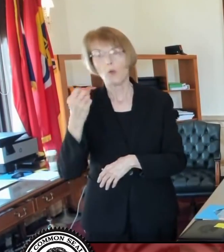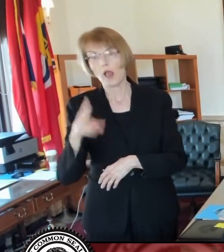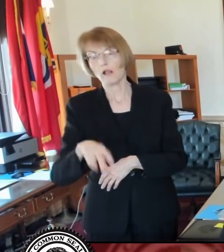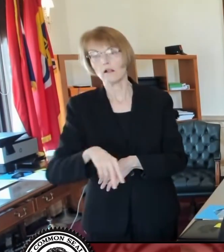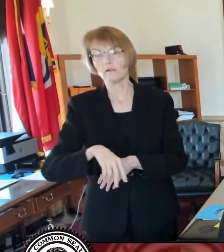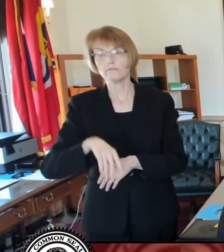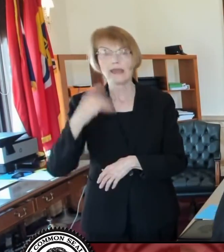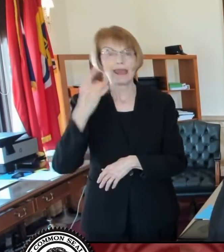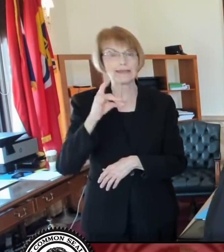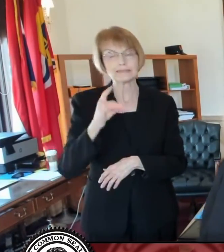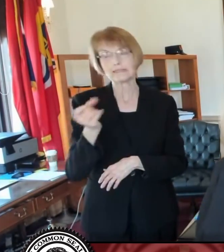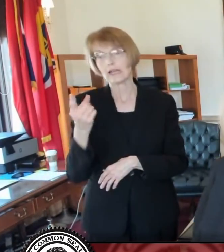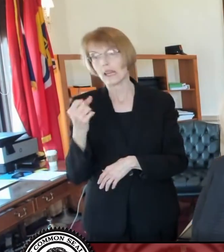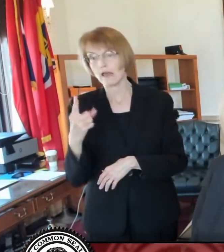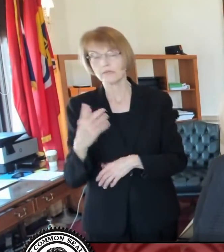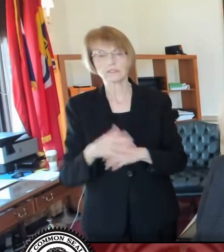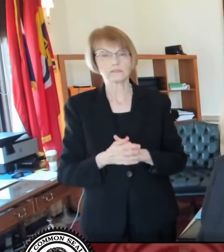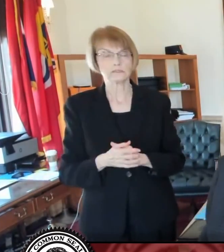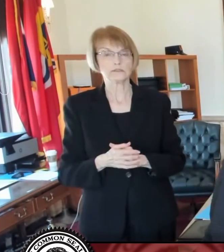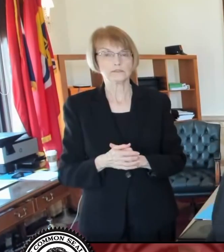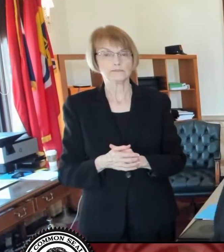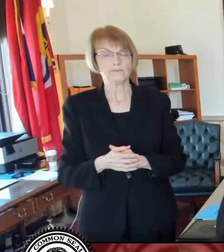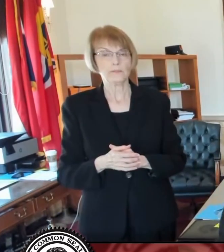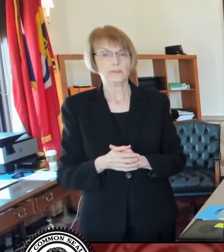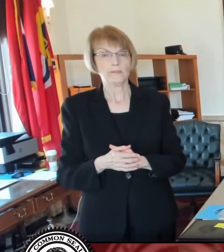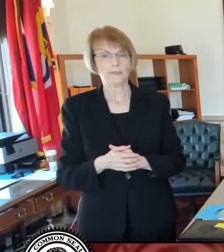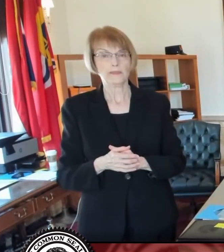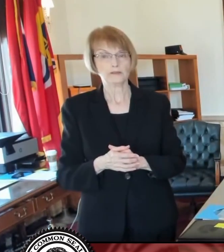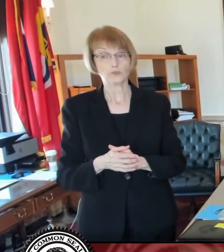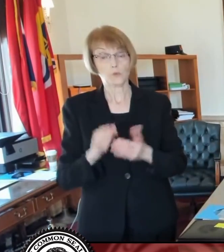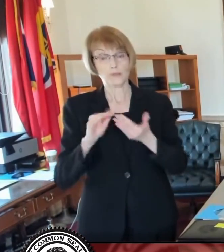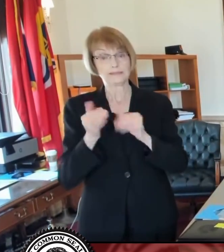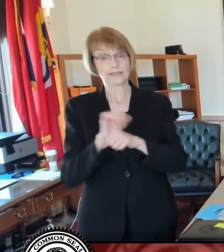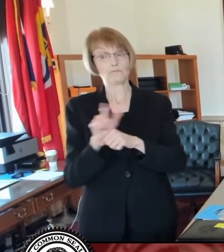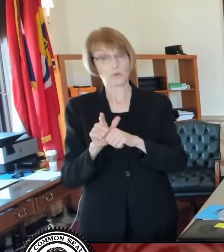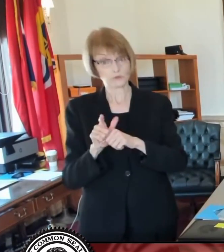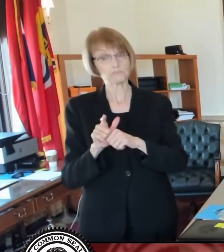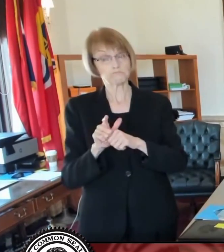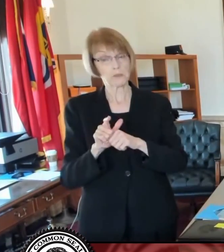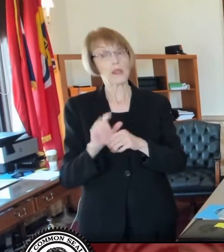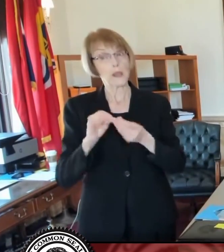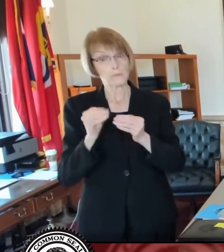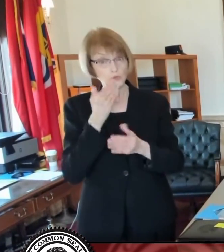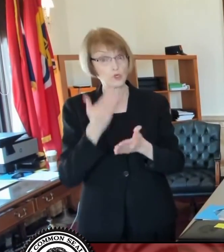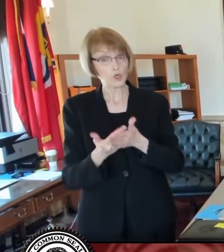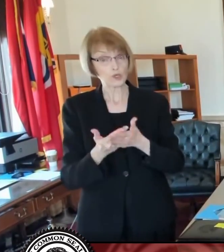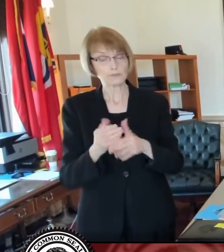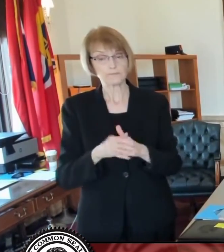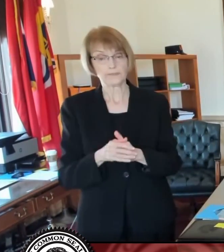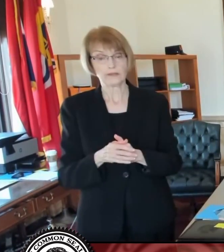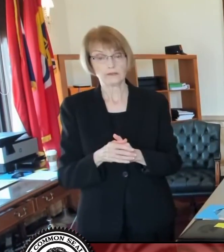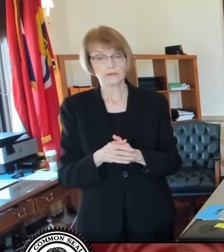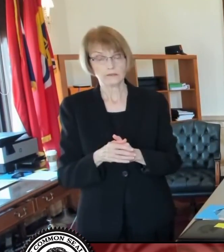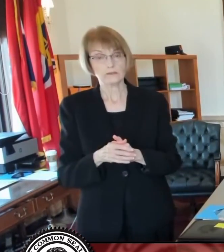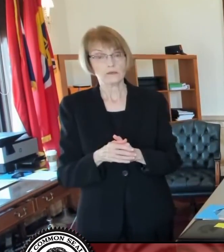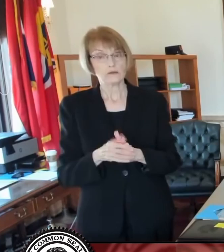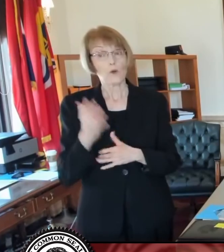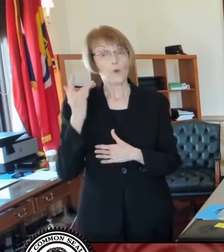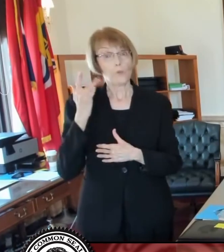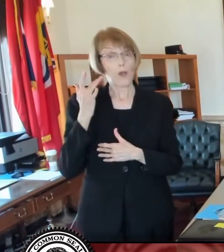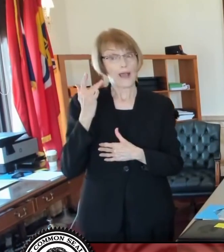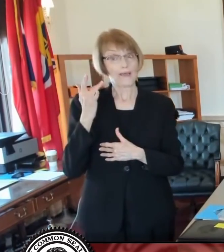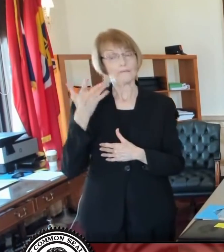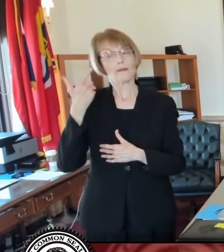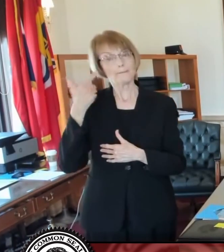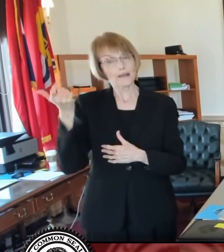12, 11. So the city has still been doing well. Now, at least a large part of that is due to